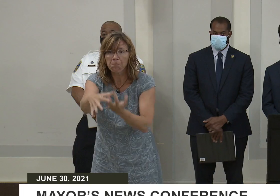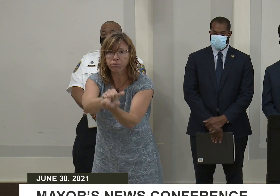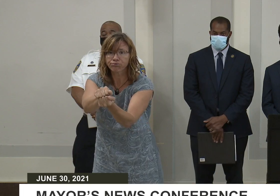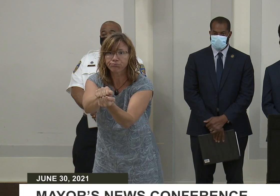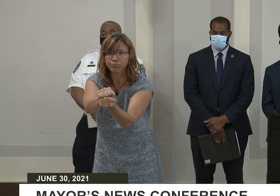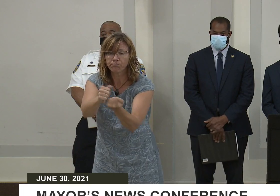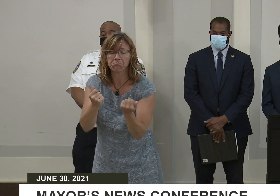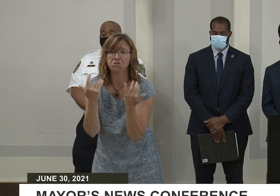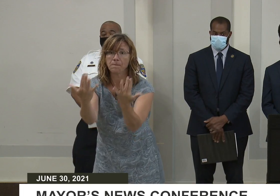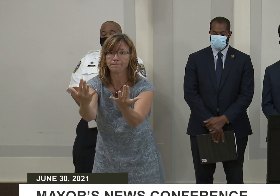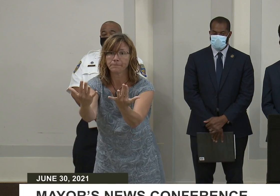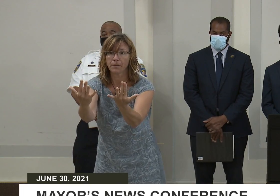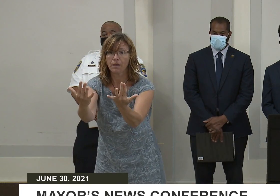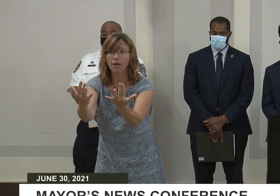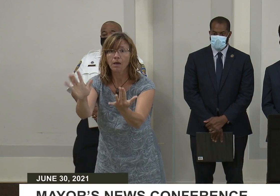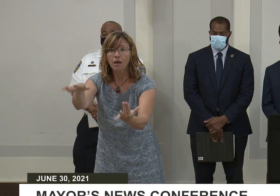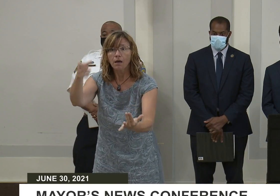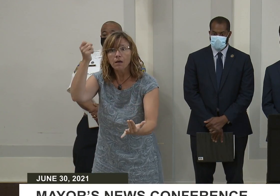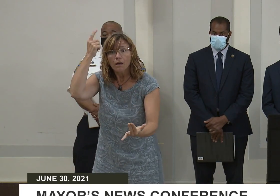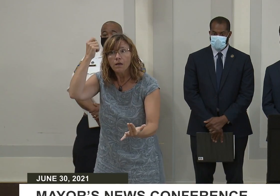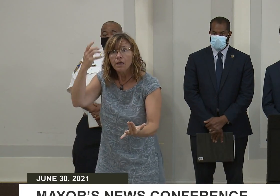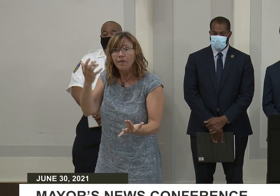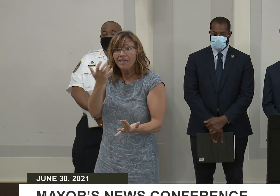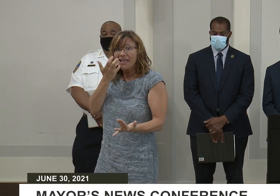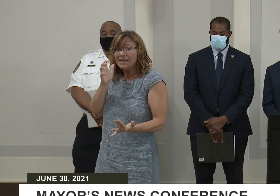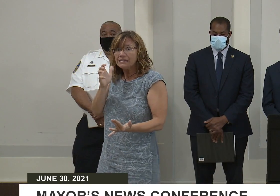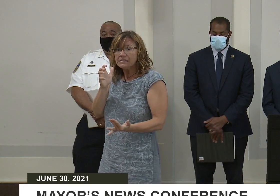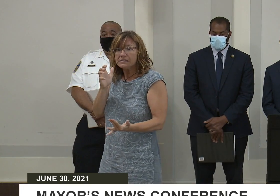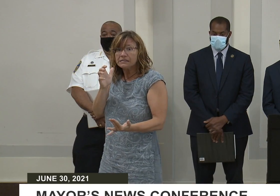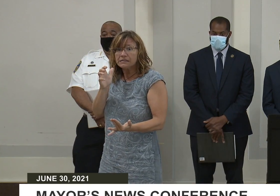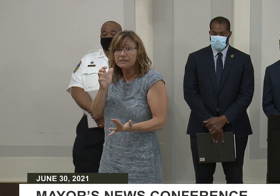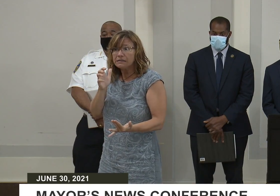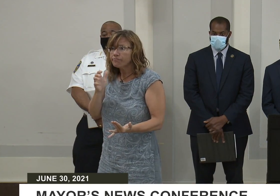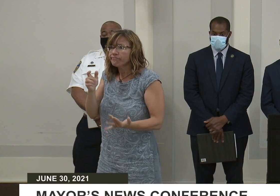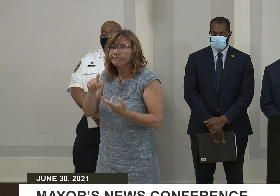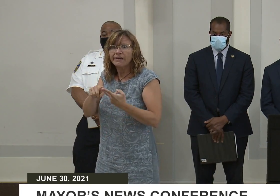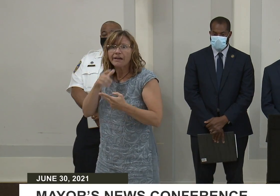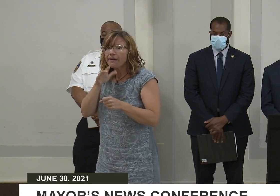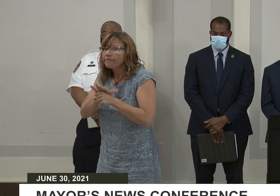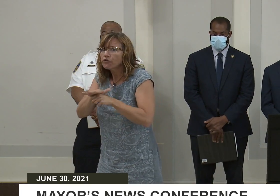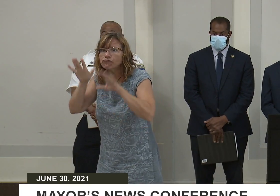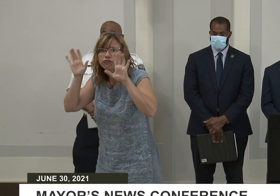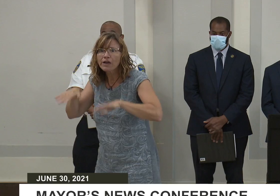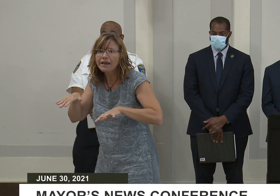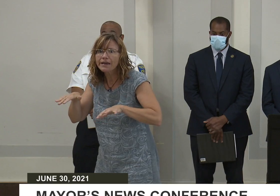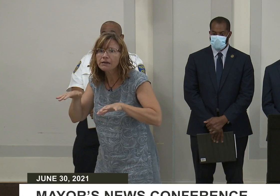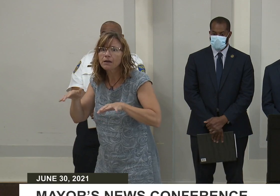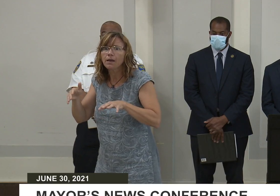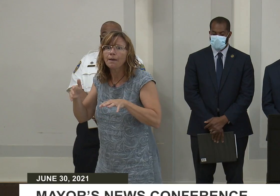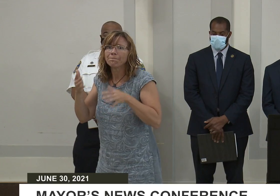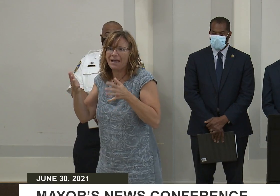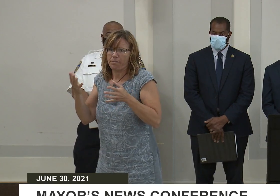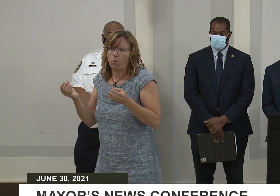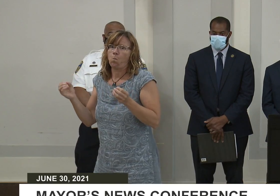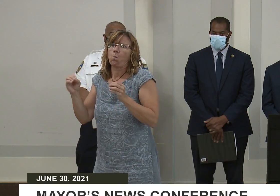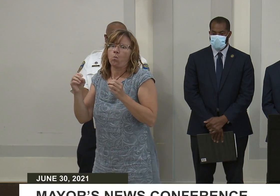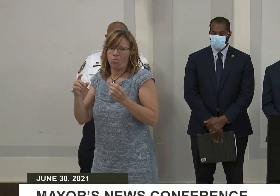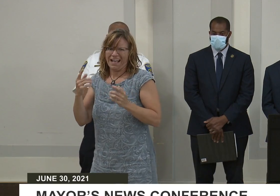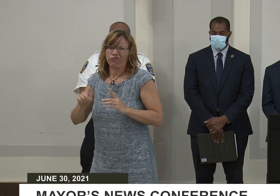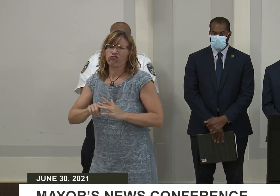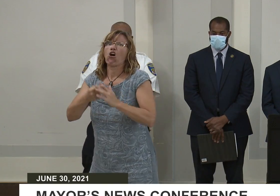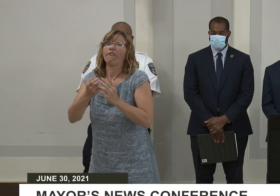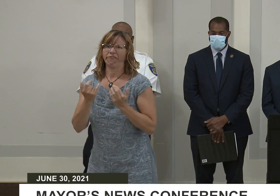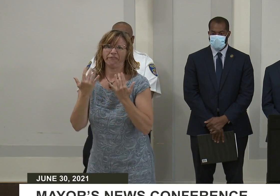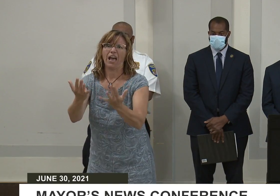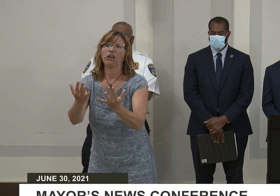and dryness without any rain, could possibly cause damage and start fires. And also, we